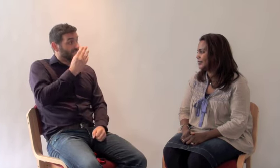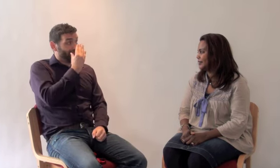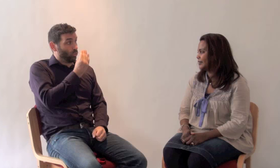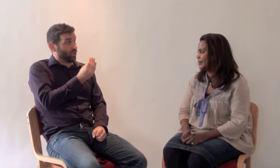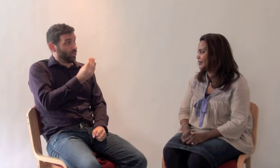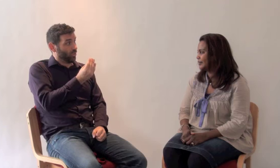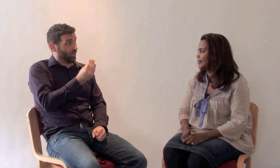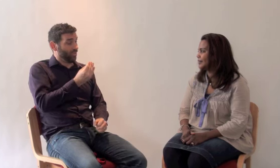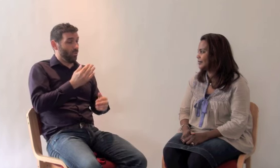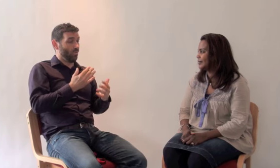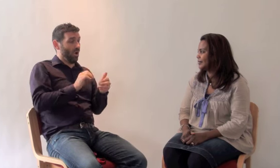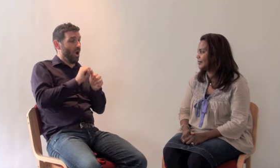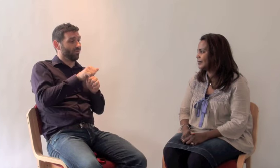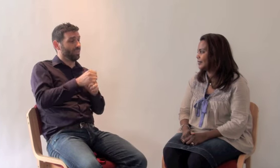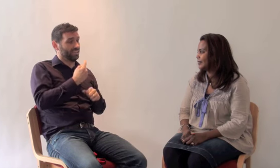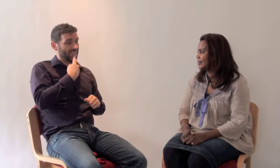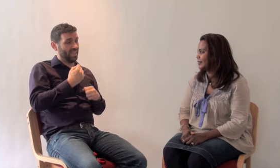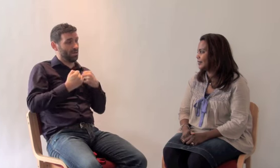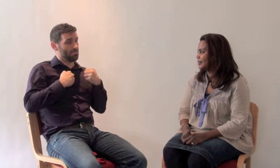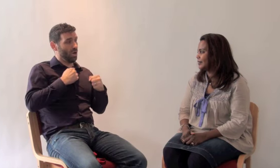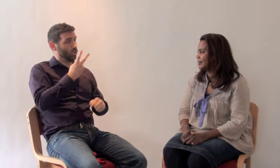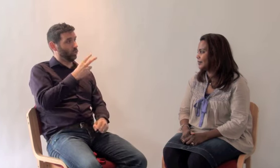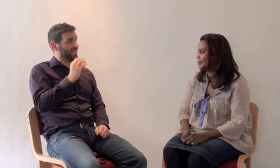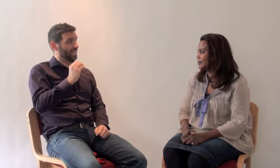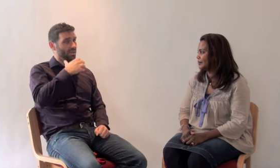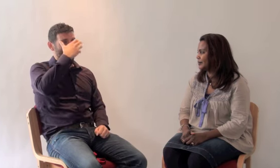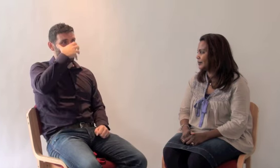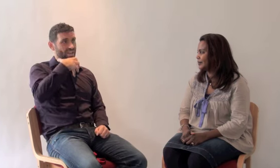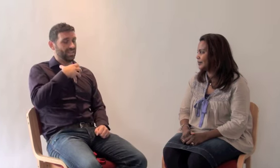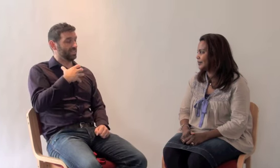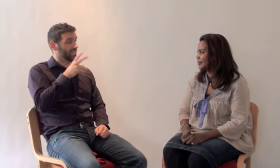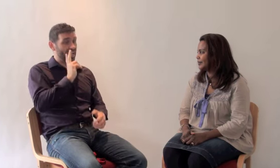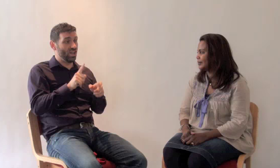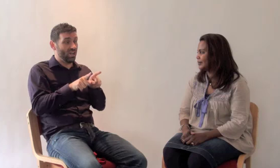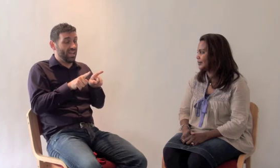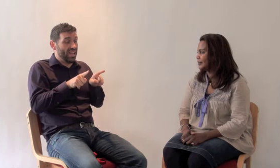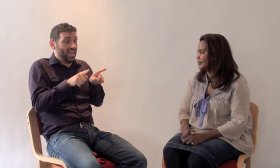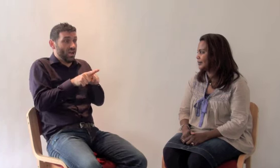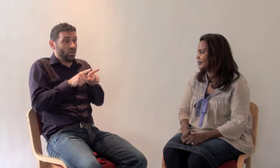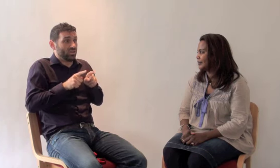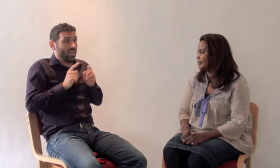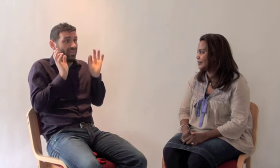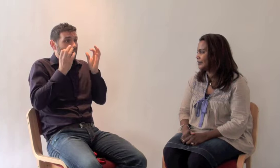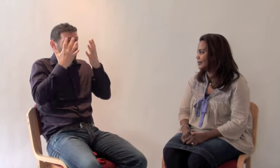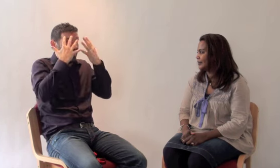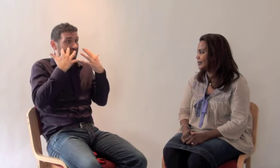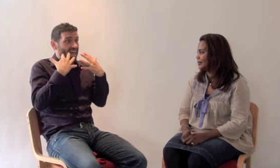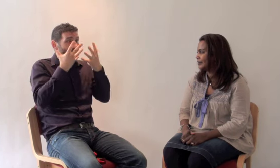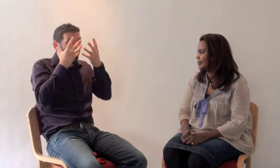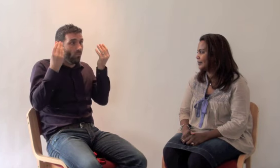was. And if you see some photos of me after, say, mile 20 or so, you can see in my face that there's